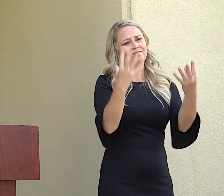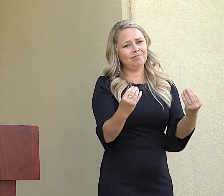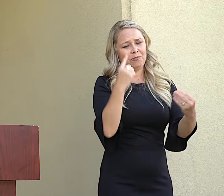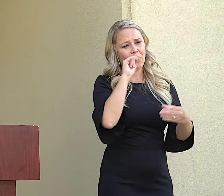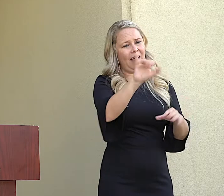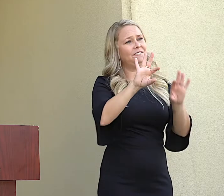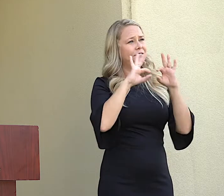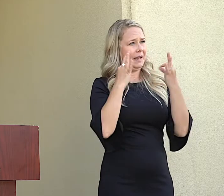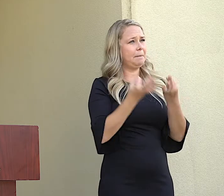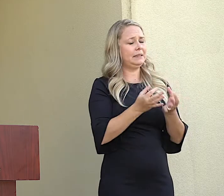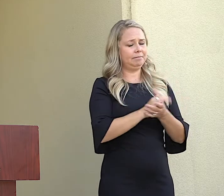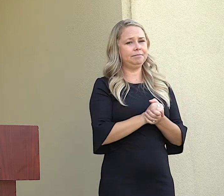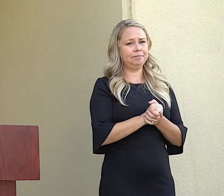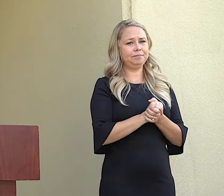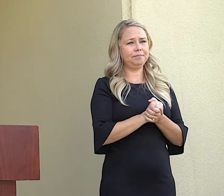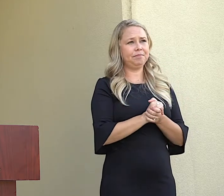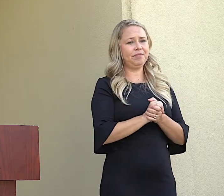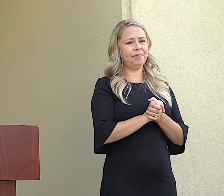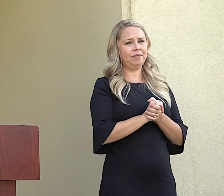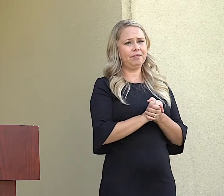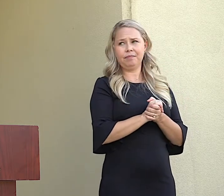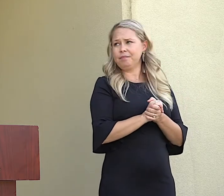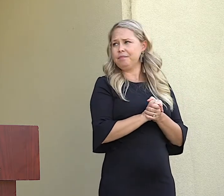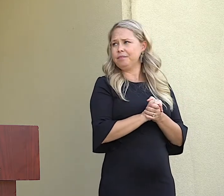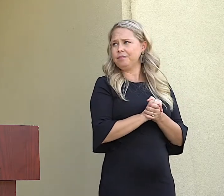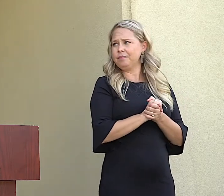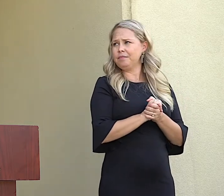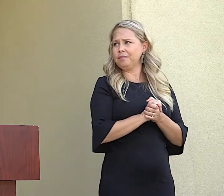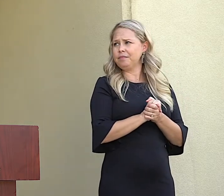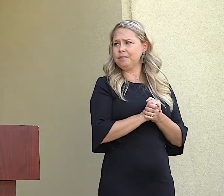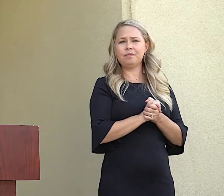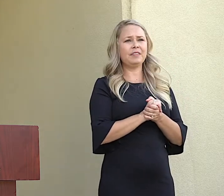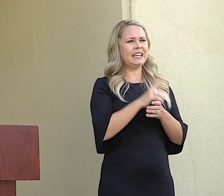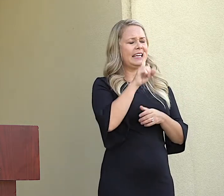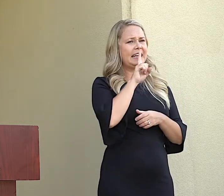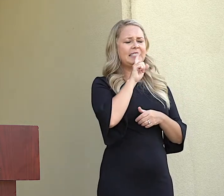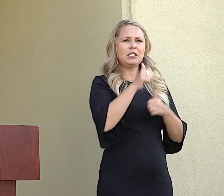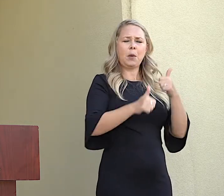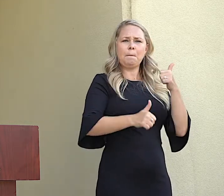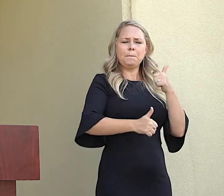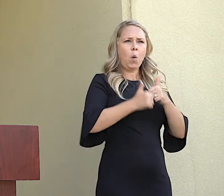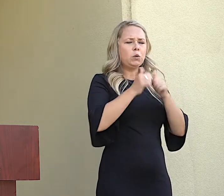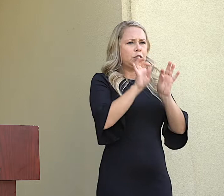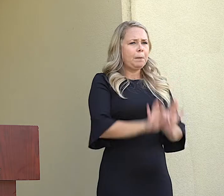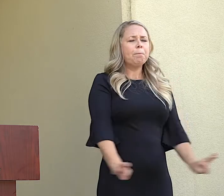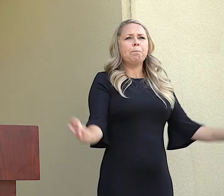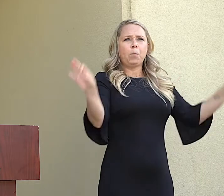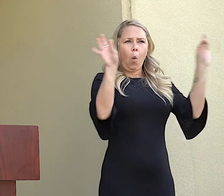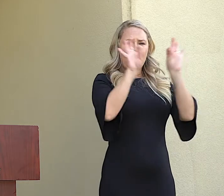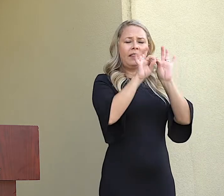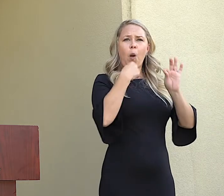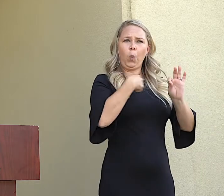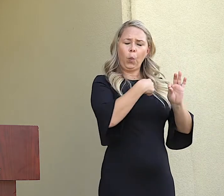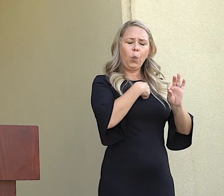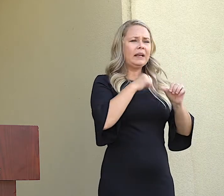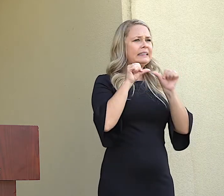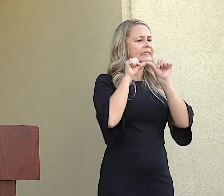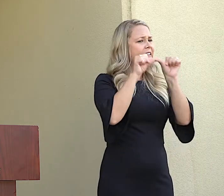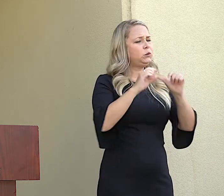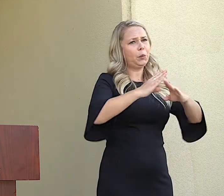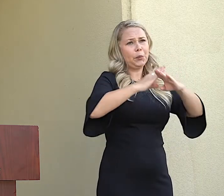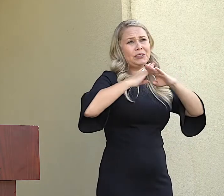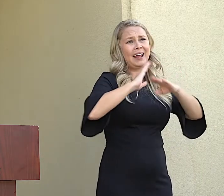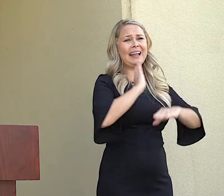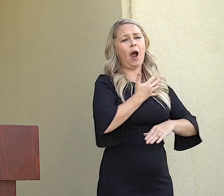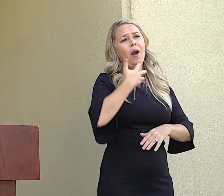family. It is therefore of the utmost importance that we continue to protect our vulnerable